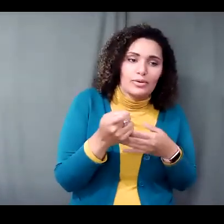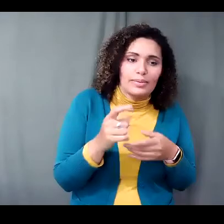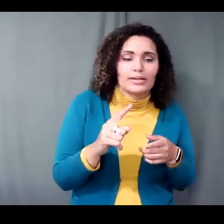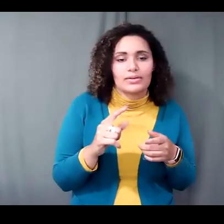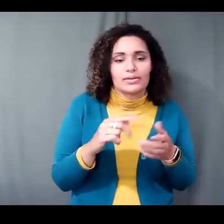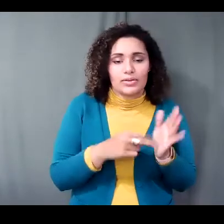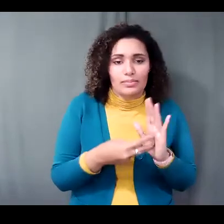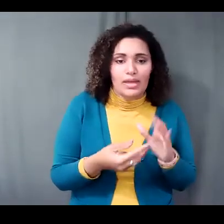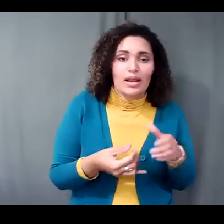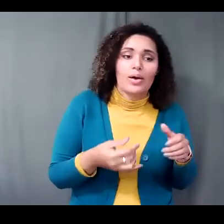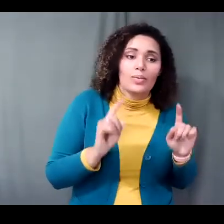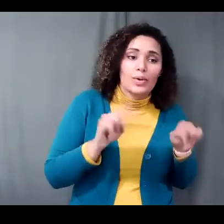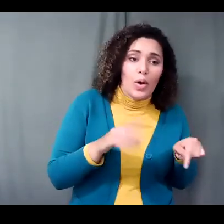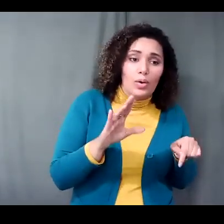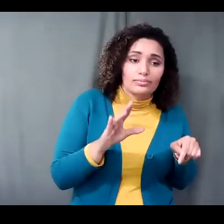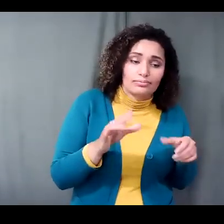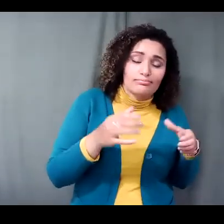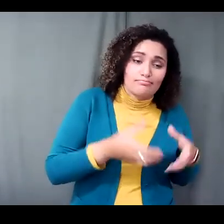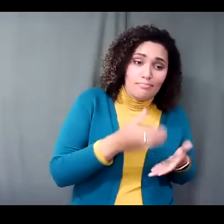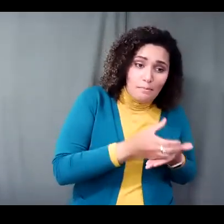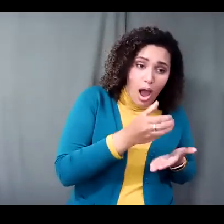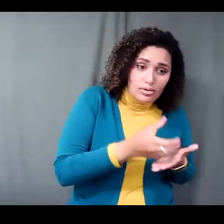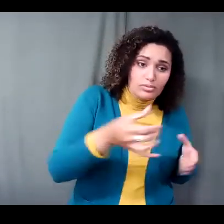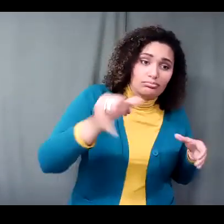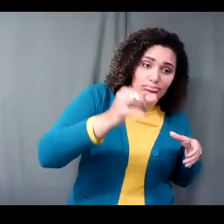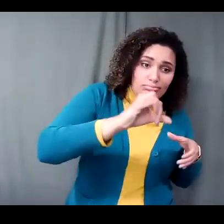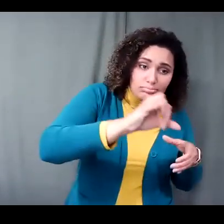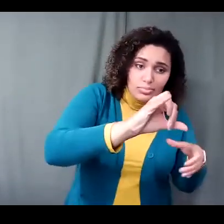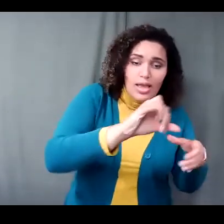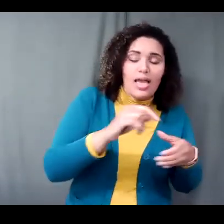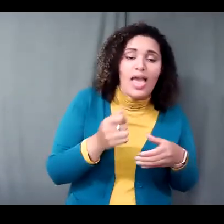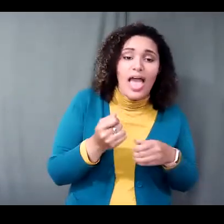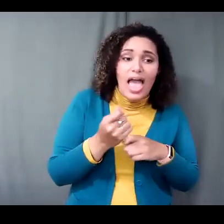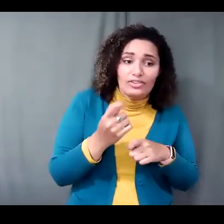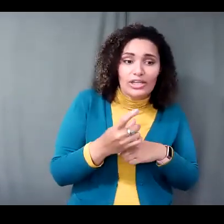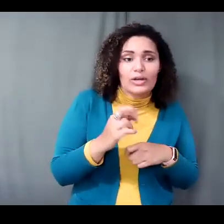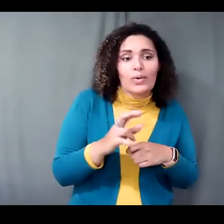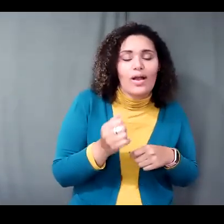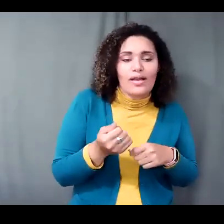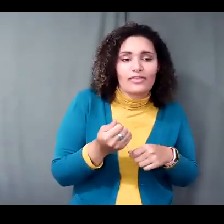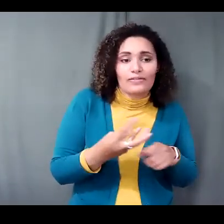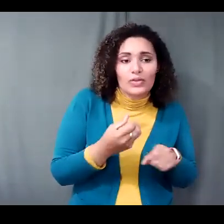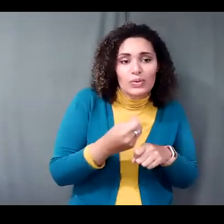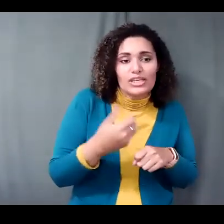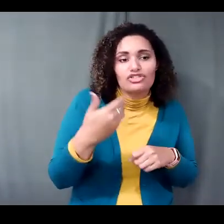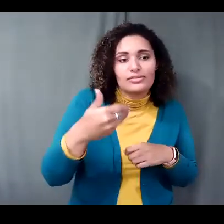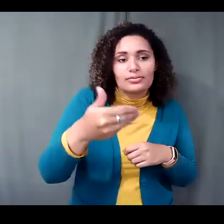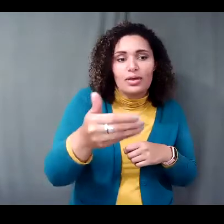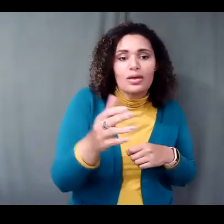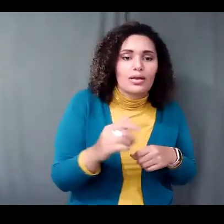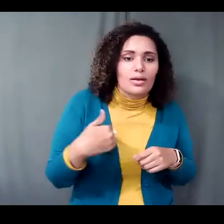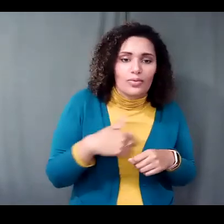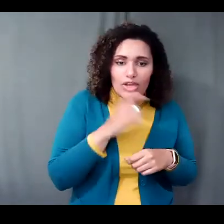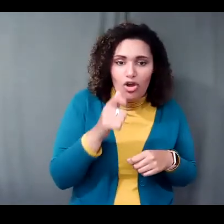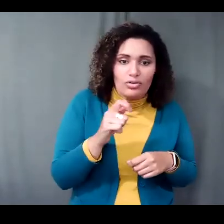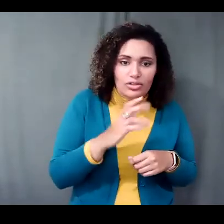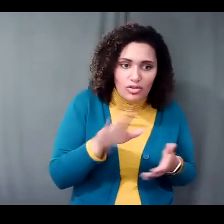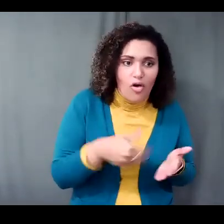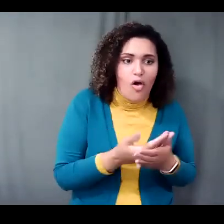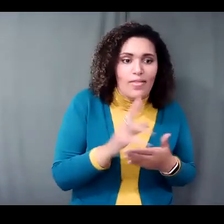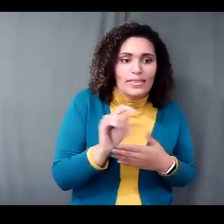started our first one, this first Terra Dulce we started in 2008. So, and the way we make it, we have a